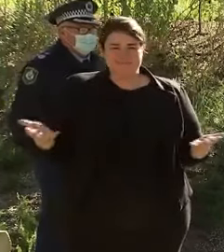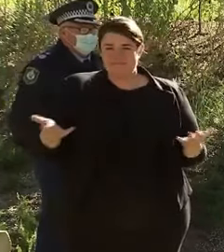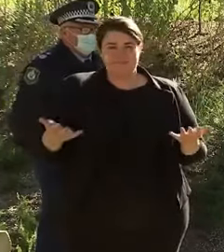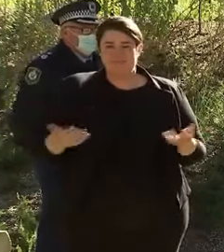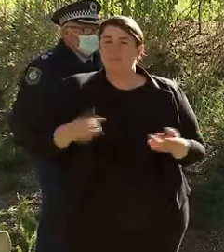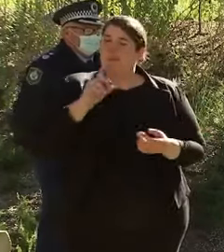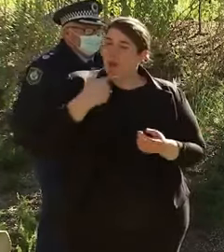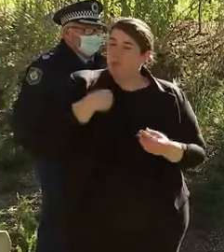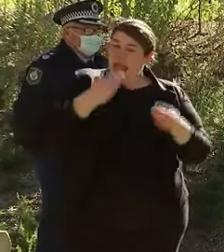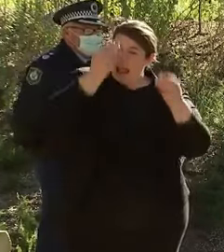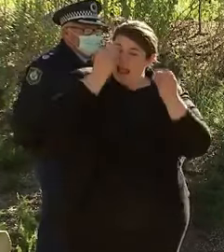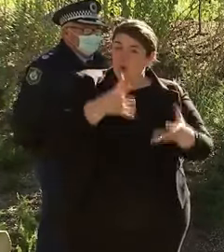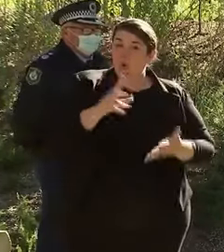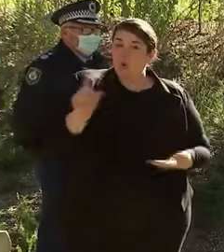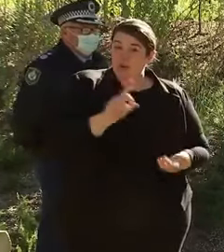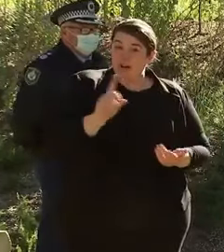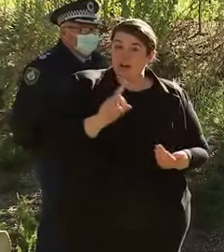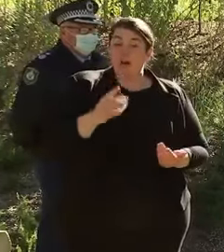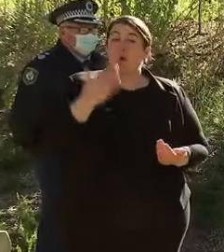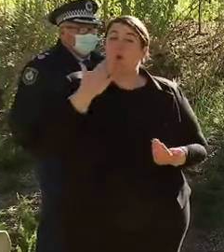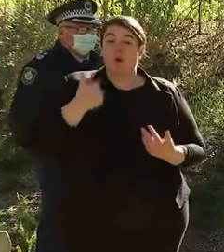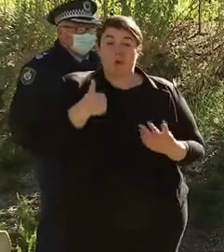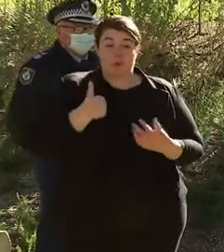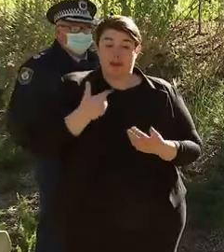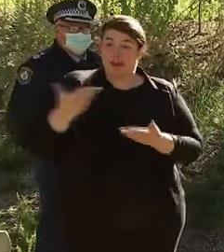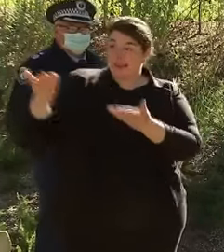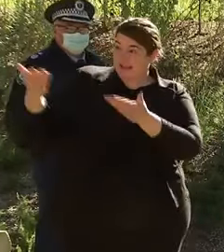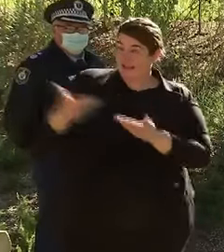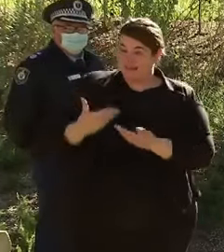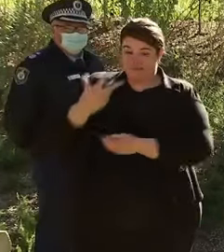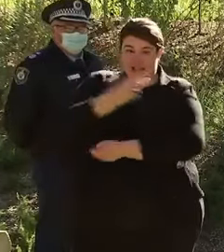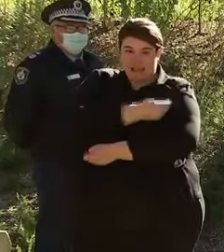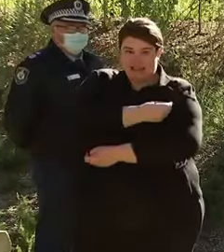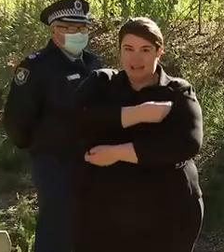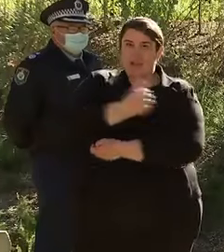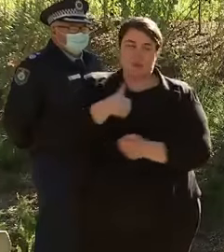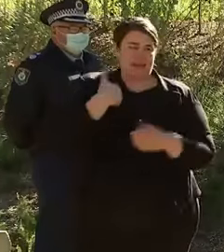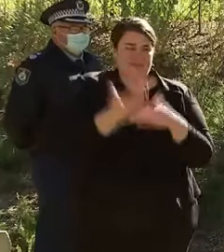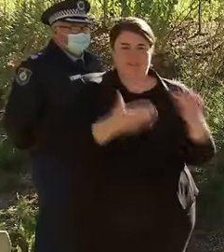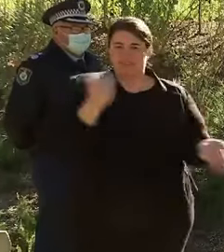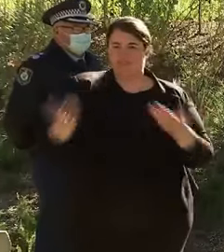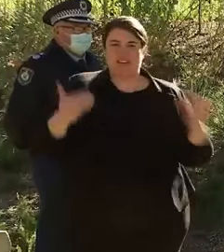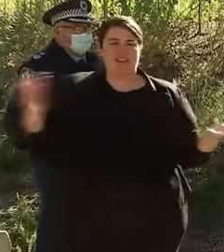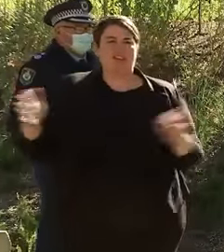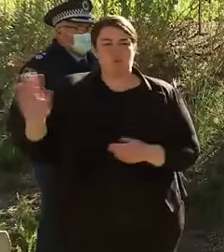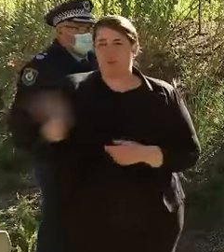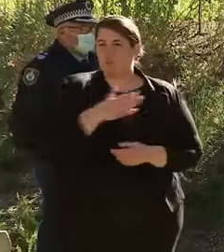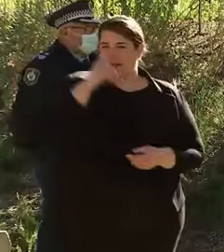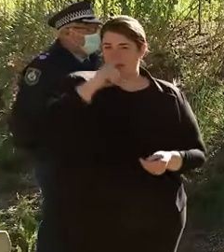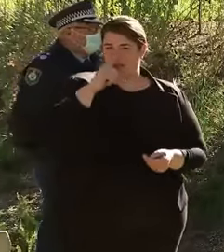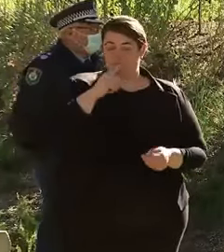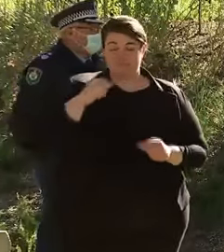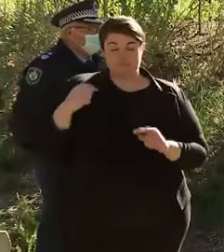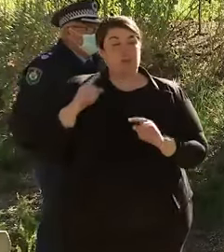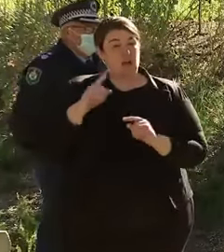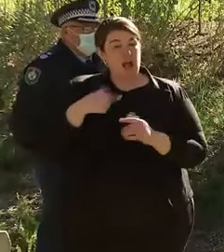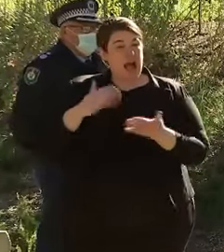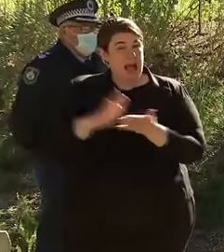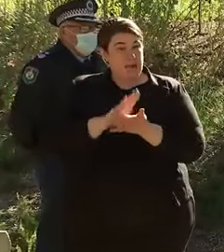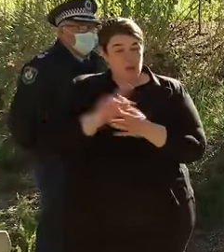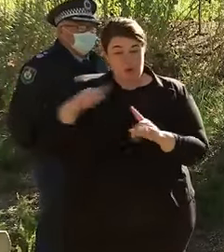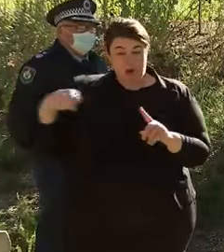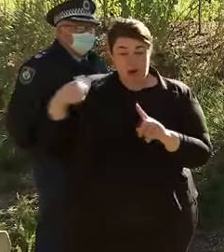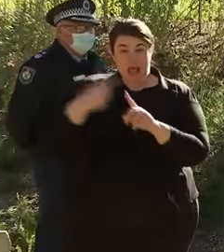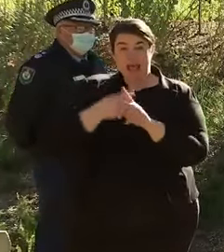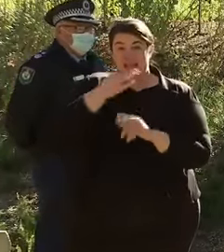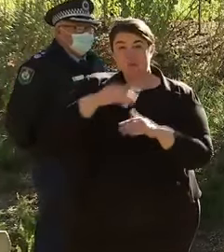the community is whenever we're provided with those doses, we're getting them in arms. And can I make this point? I was really pleased that in the last few days, we got